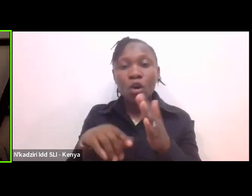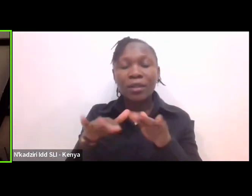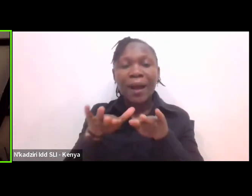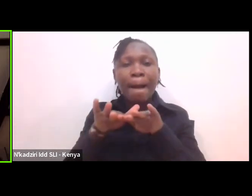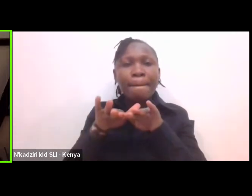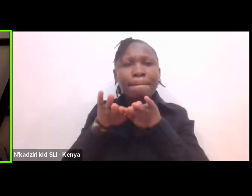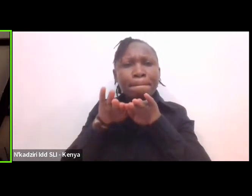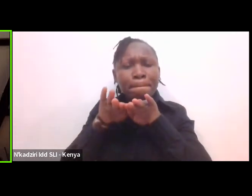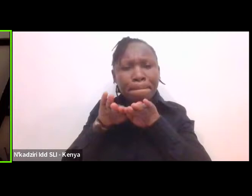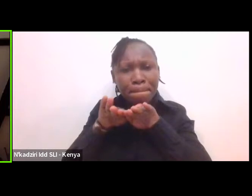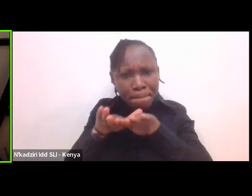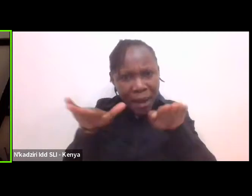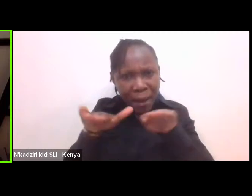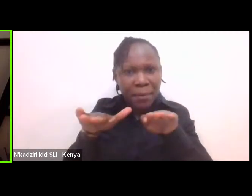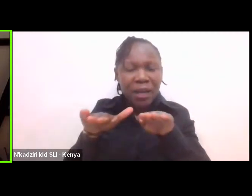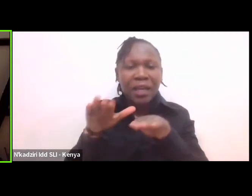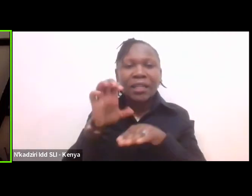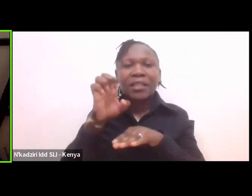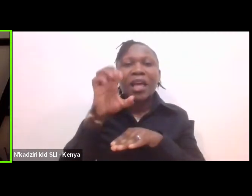ecosystem management.